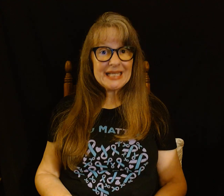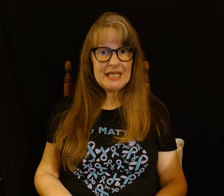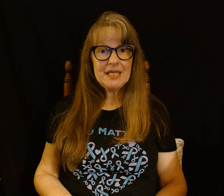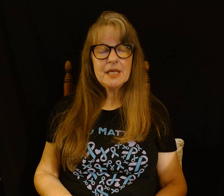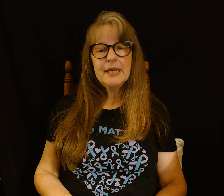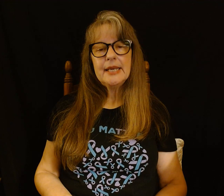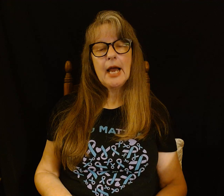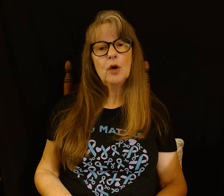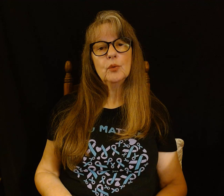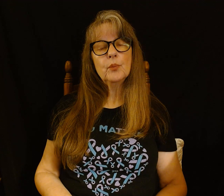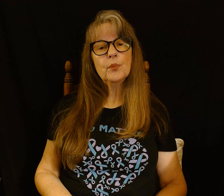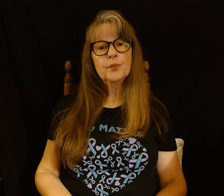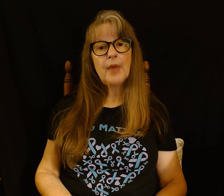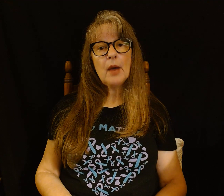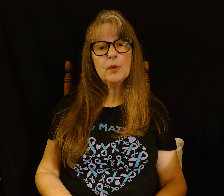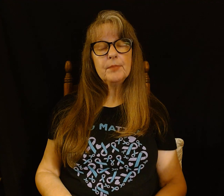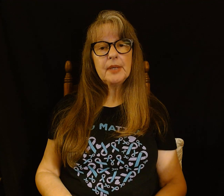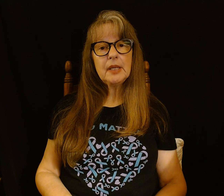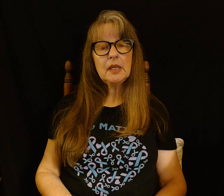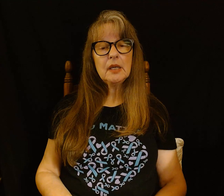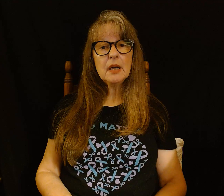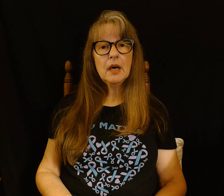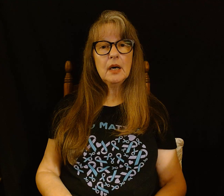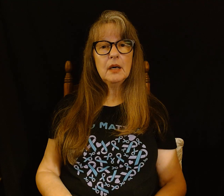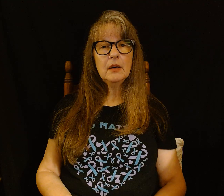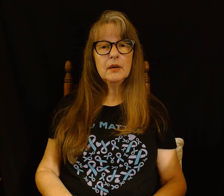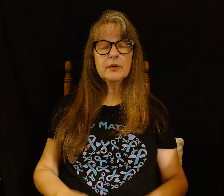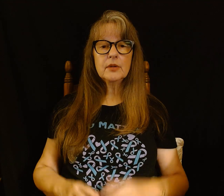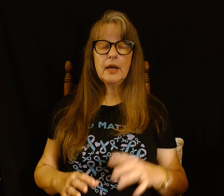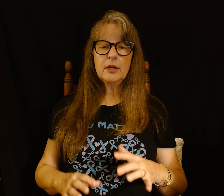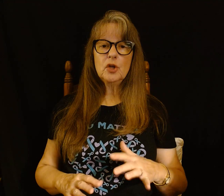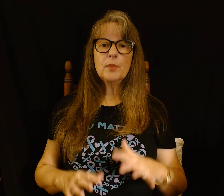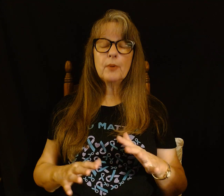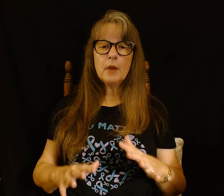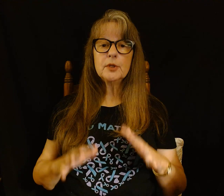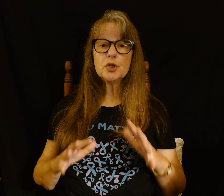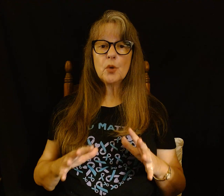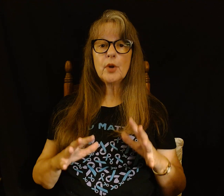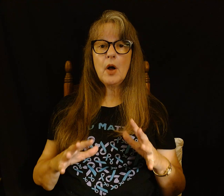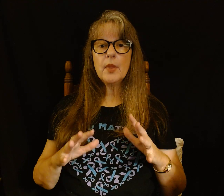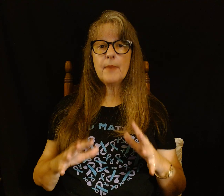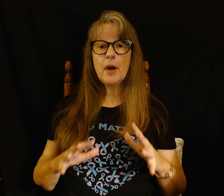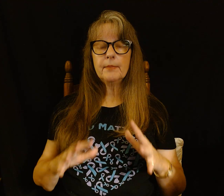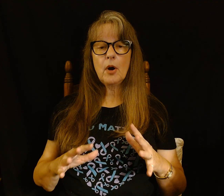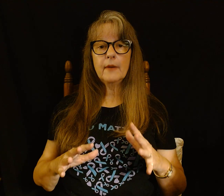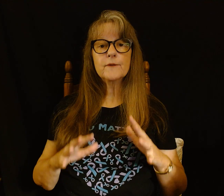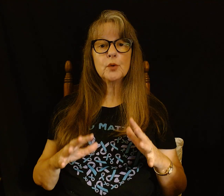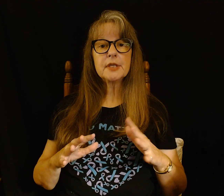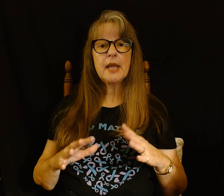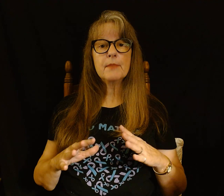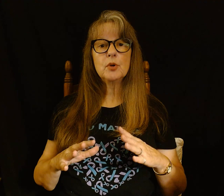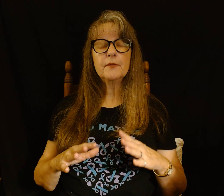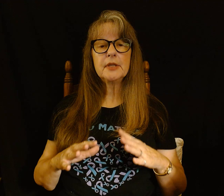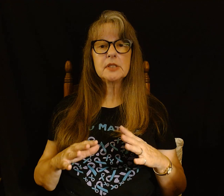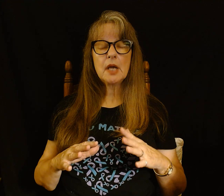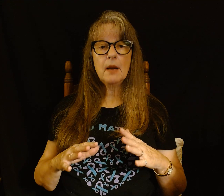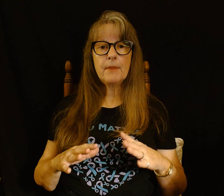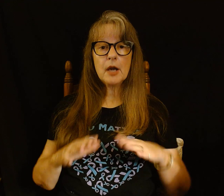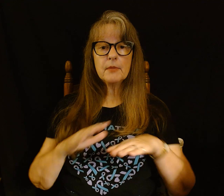Tingling. Now, that would be, you would probably show it on the body part. For example, this bottom of their